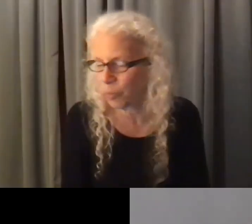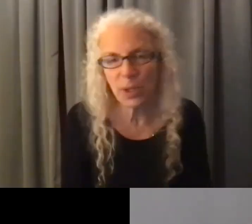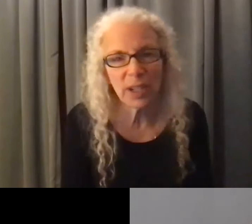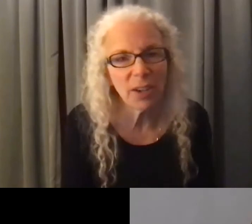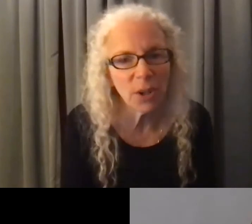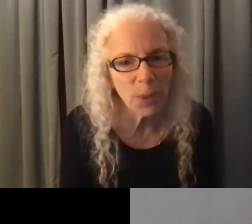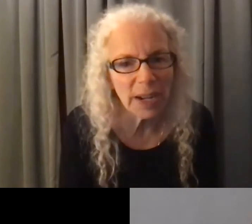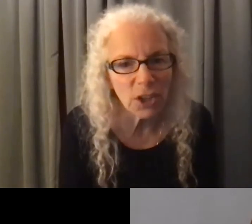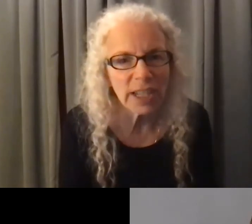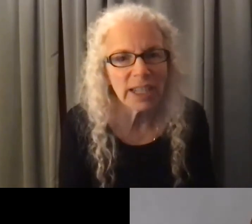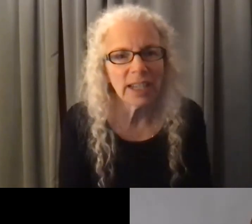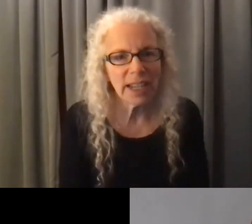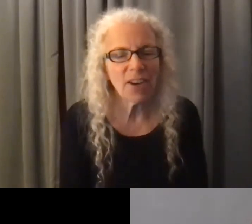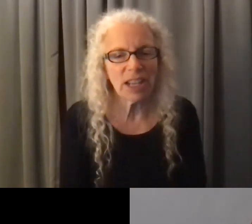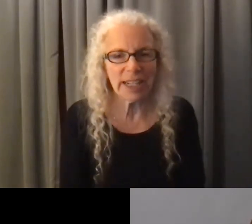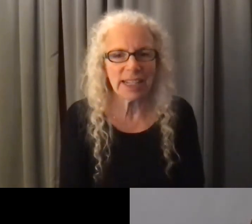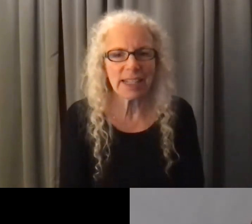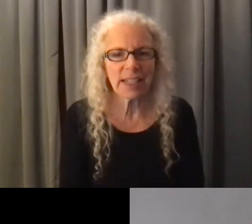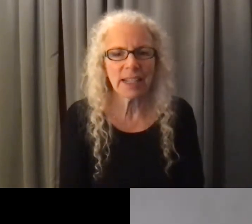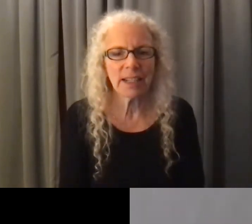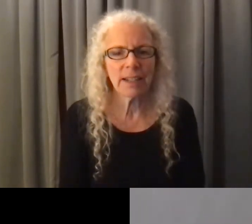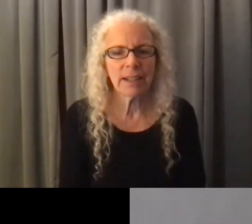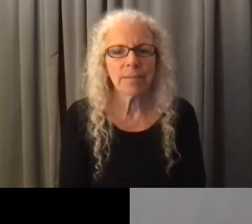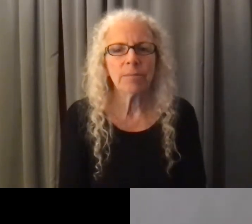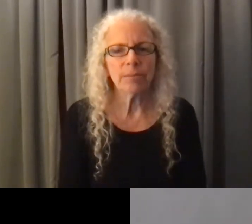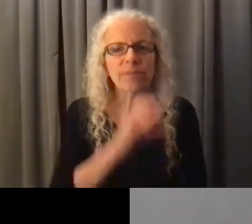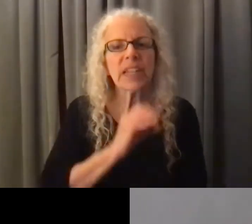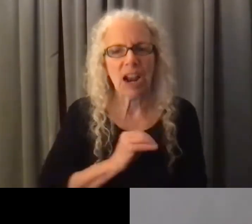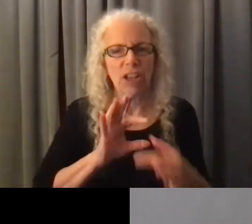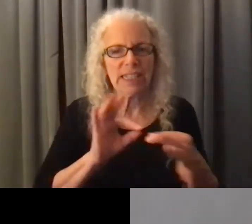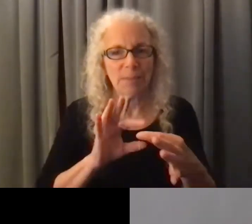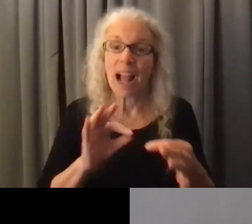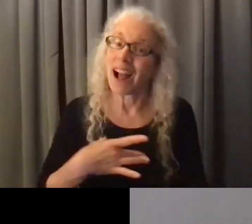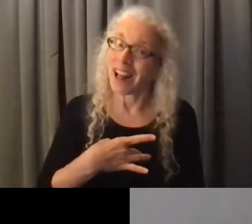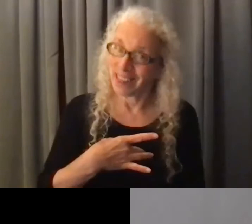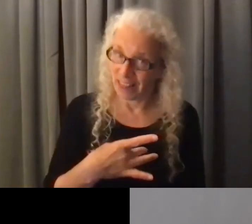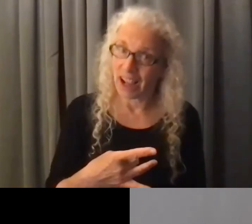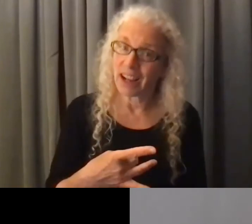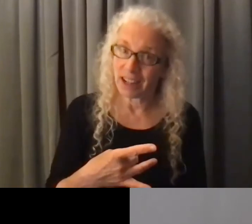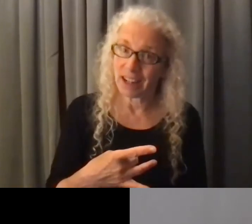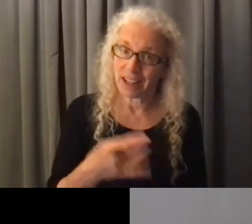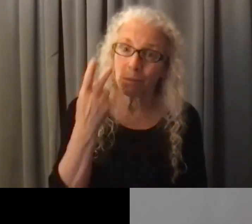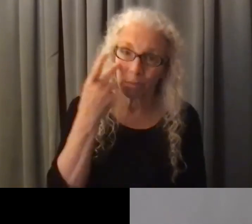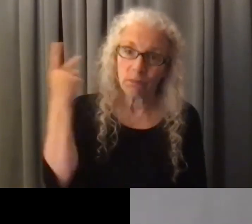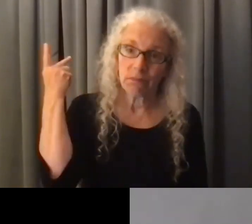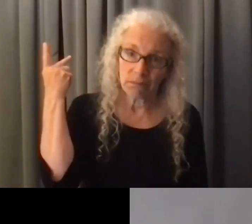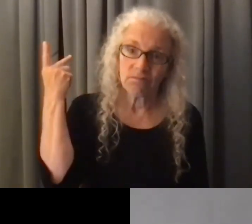to hearing whatever. Caroline, yes. I very much like the idea of memorializing people. I think that's